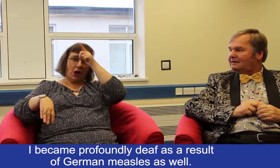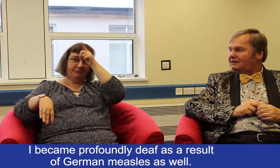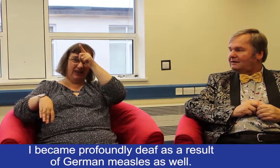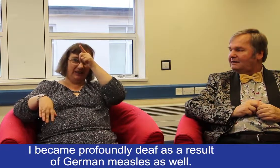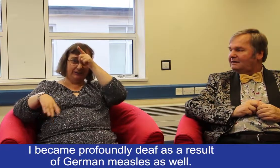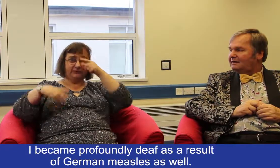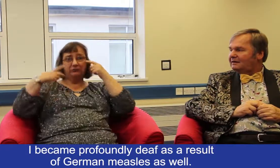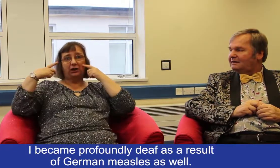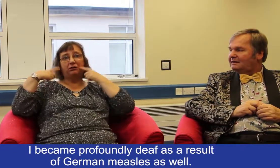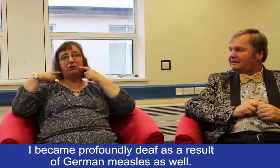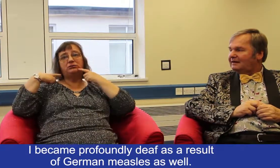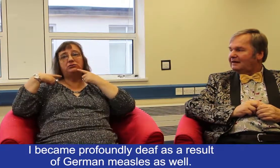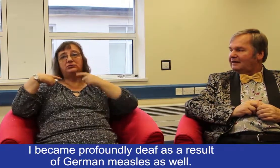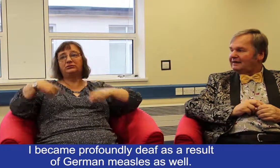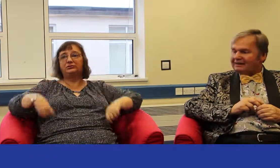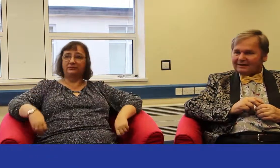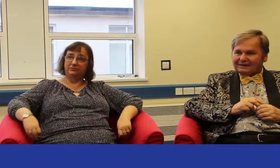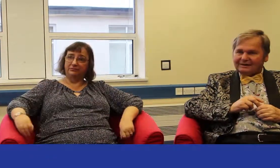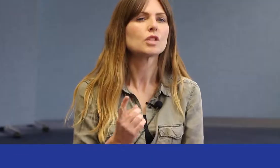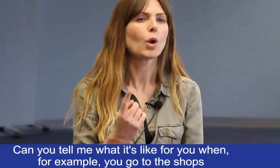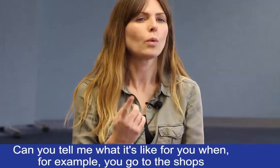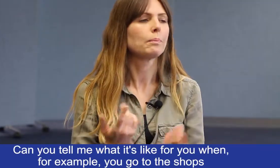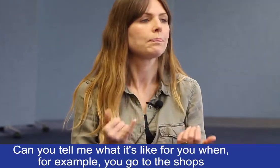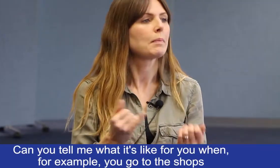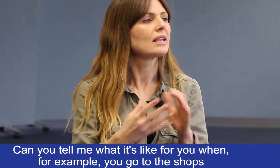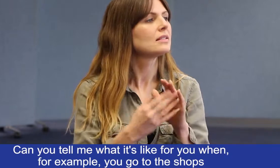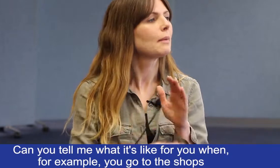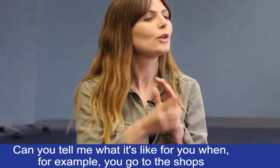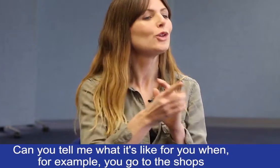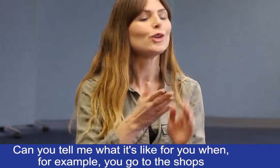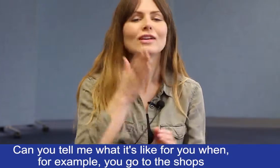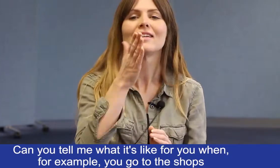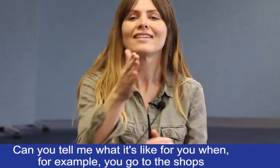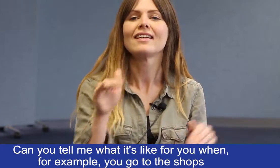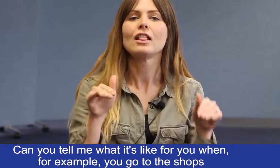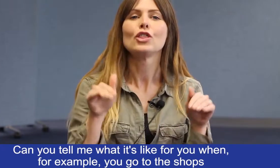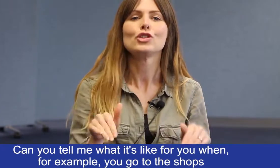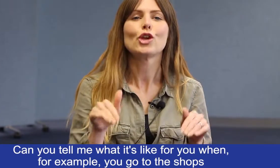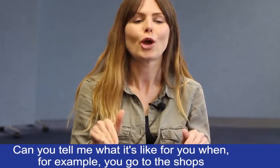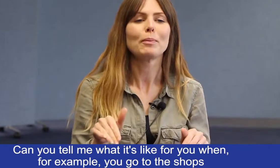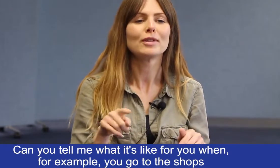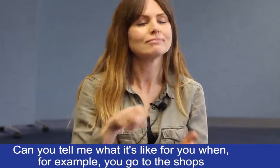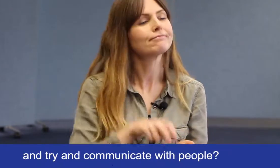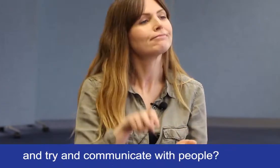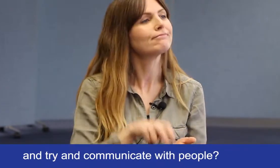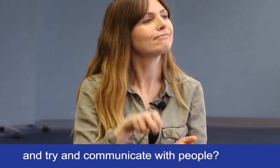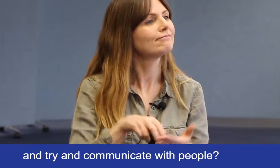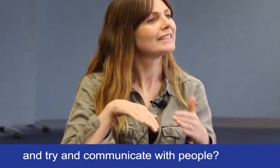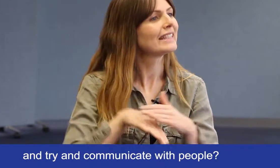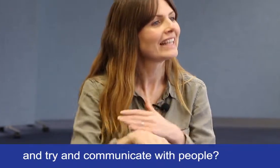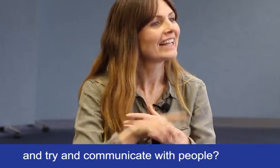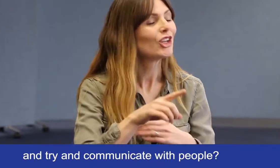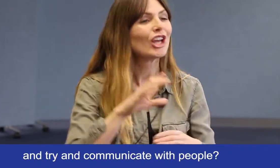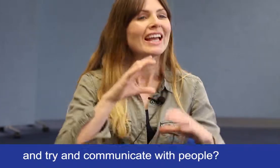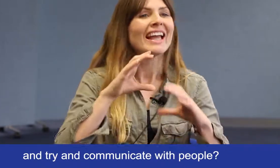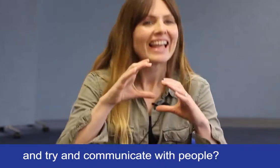deaf as a result of German measles as well. Can you tell me what it's like for you when, for example, you go to the shops and try and